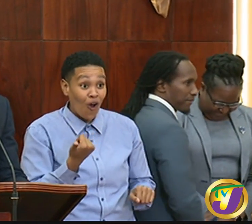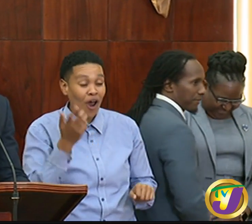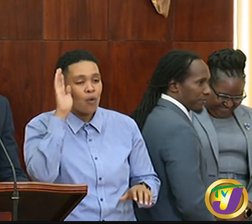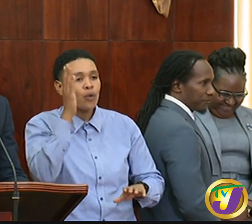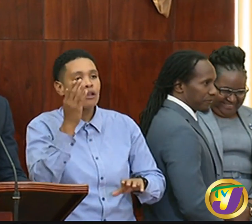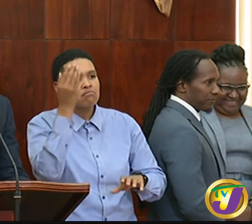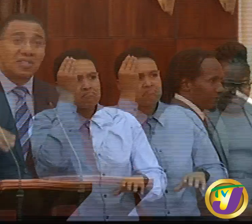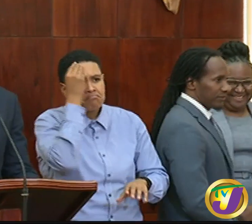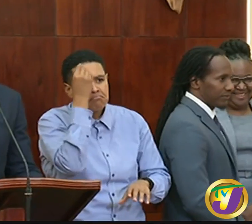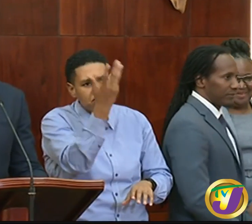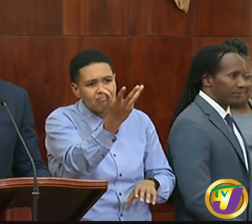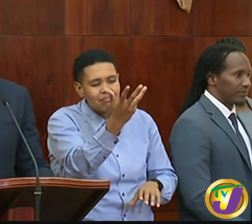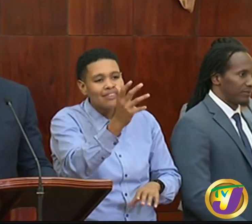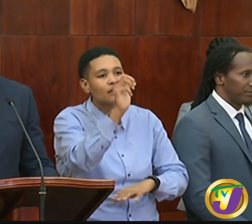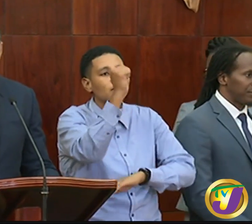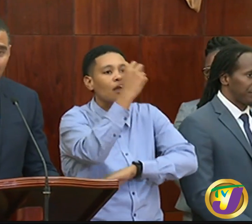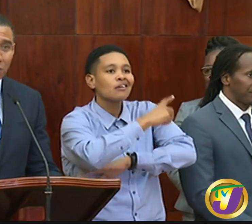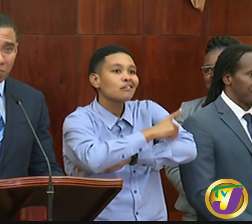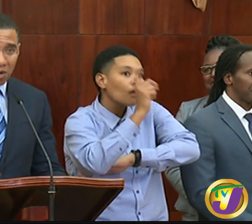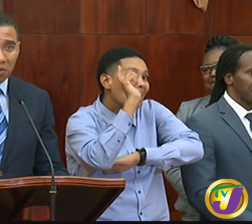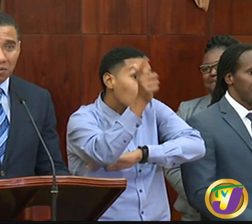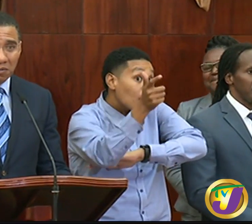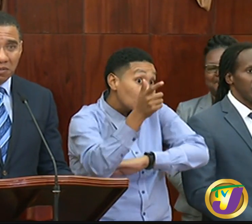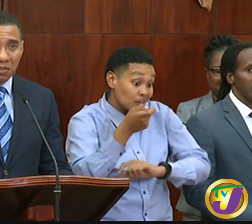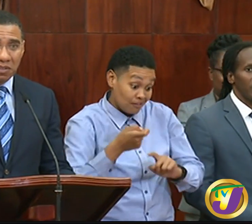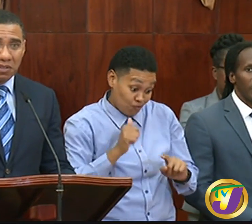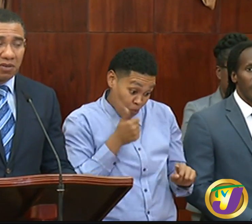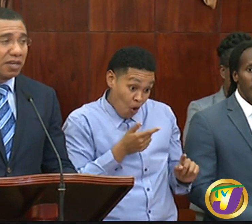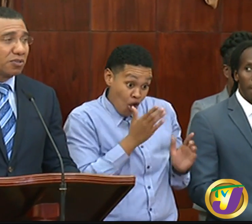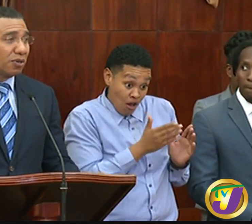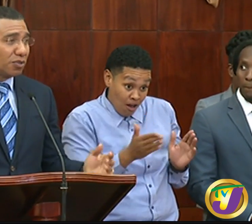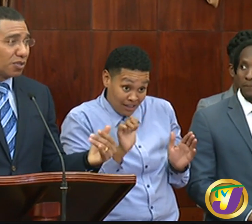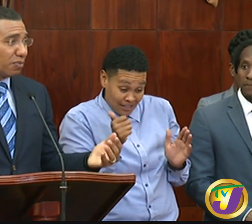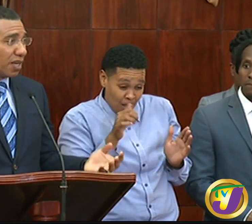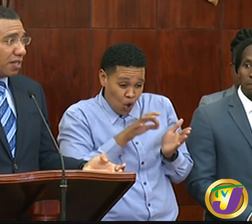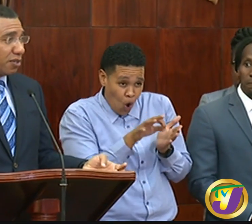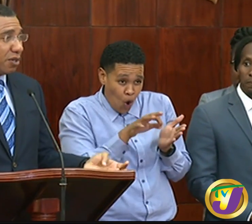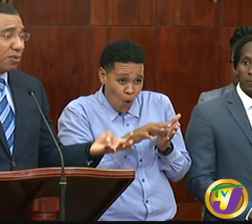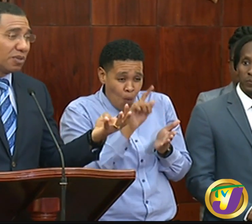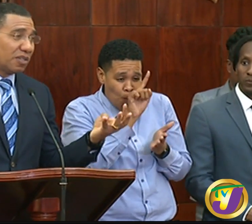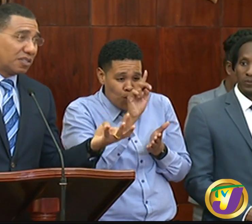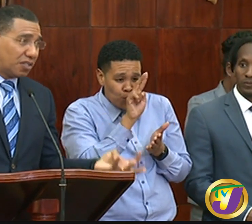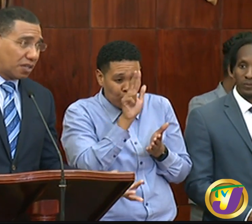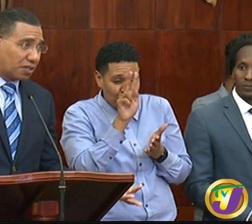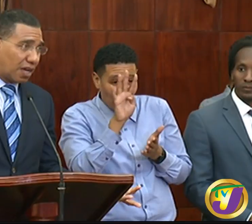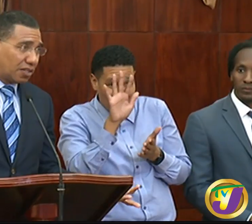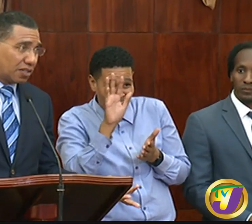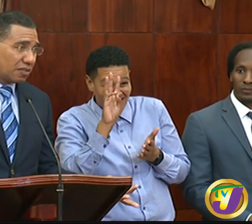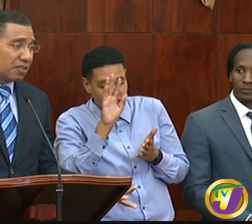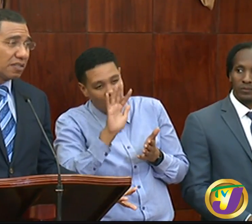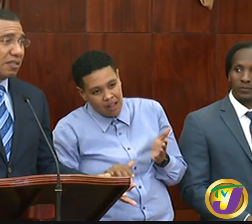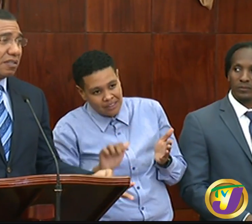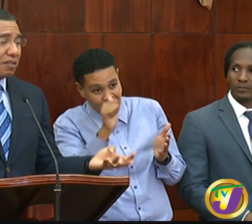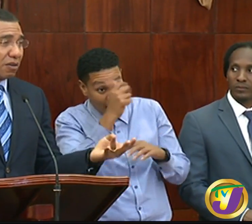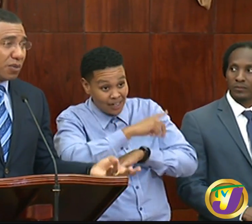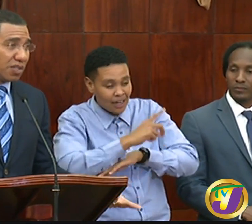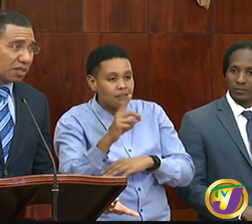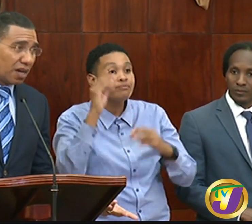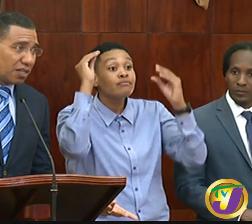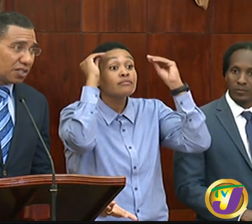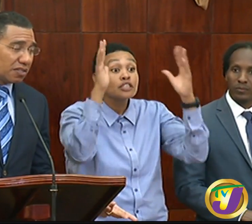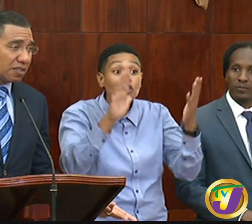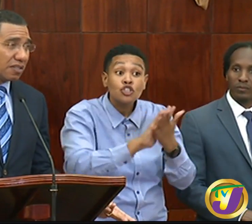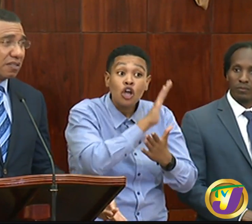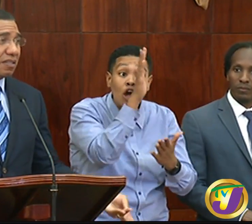will update you 10 days from tomorrow. All right, so just to be clear now, teachers' colleges,